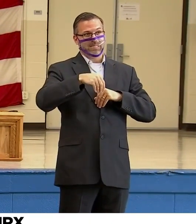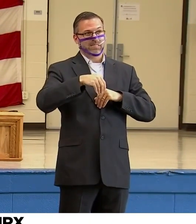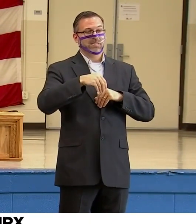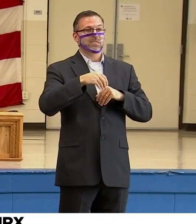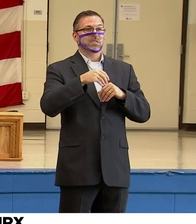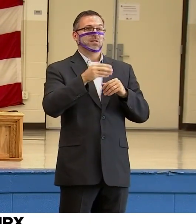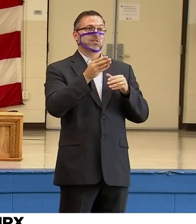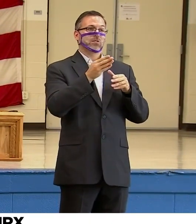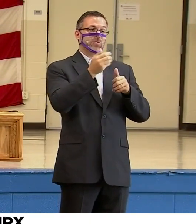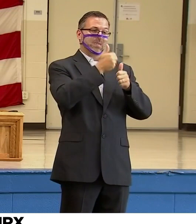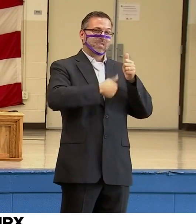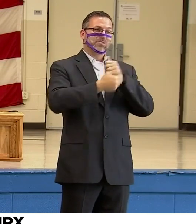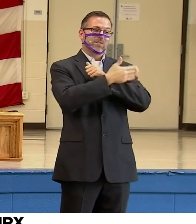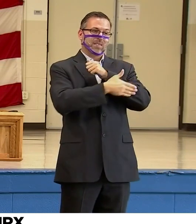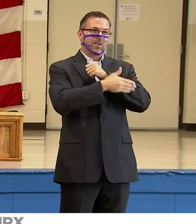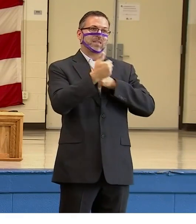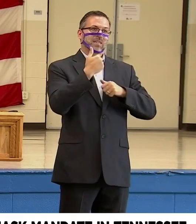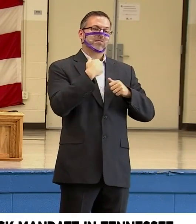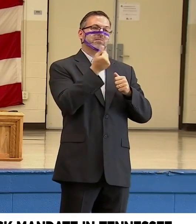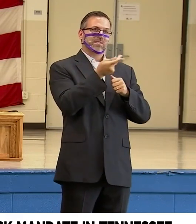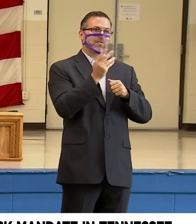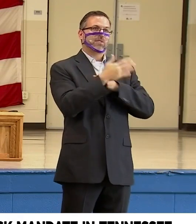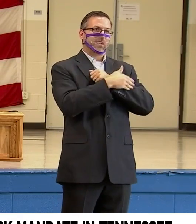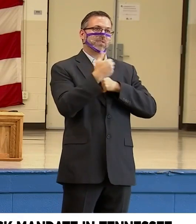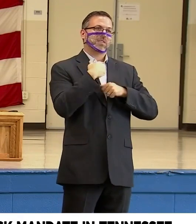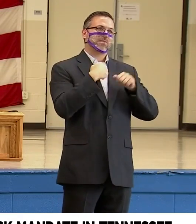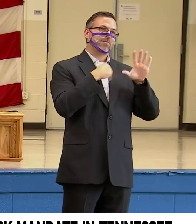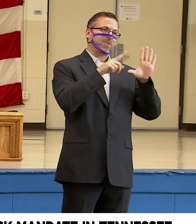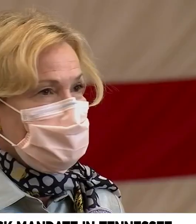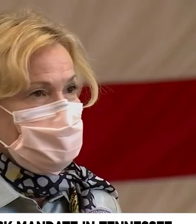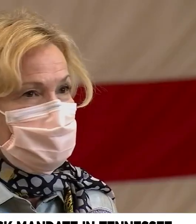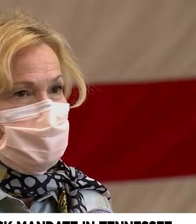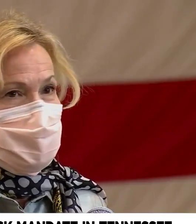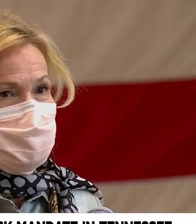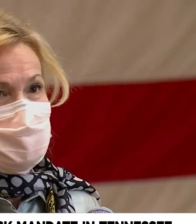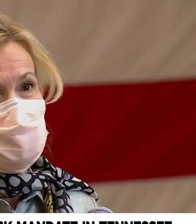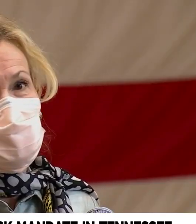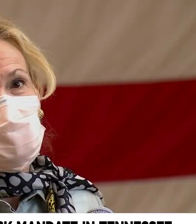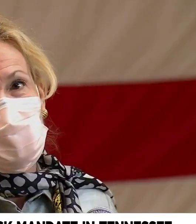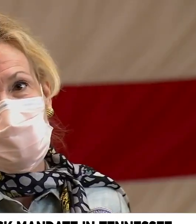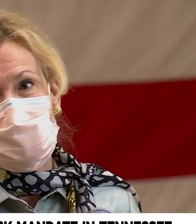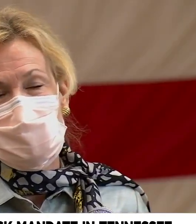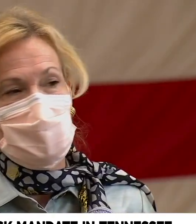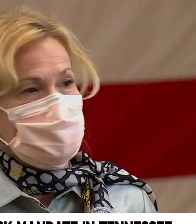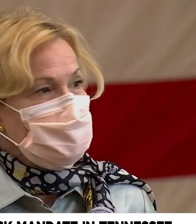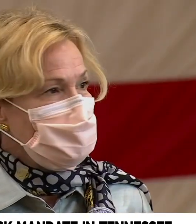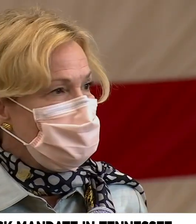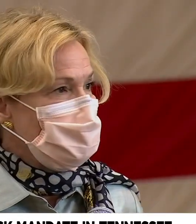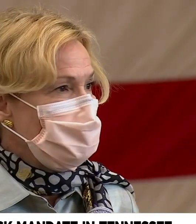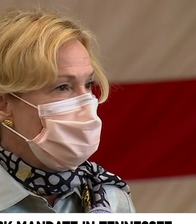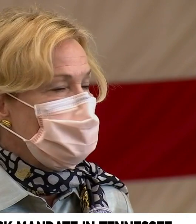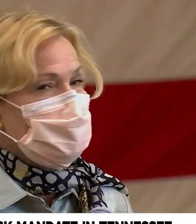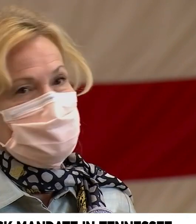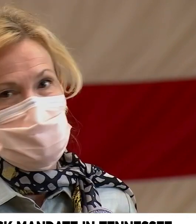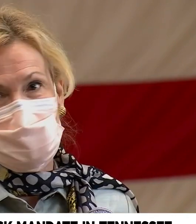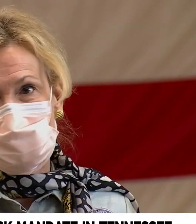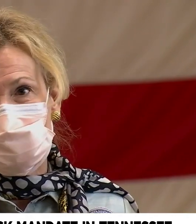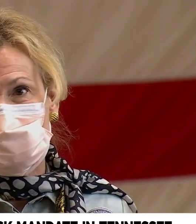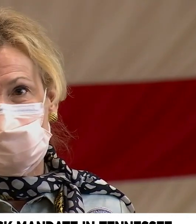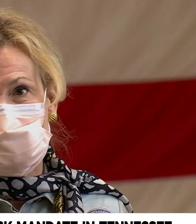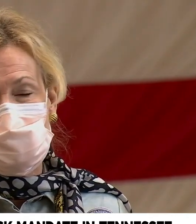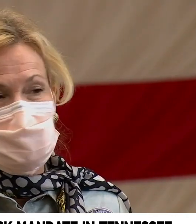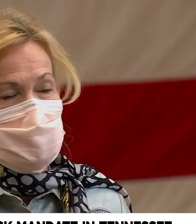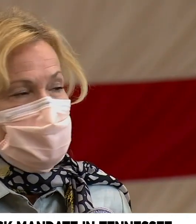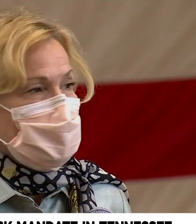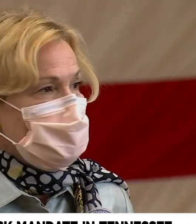between 5 and 10% and several counties over 10%. Dr. Birx is concerned how rapidly the virus is taking